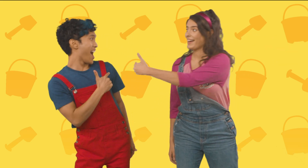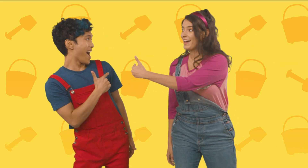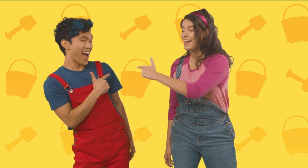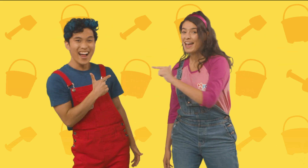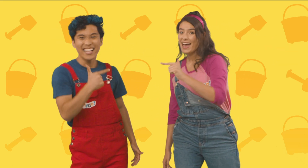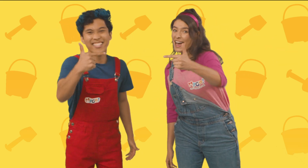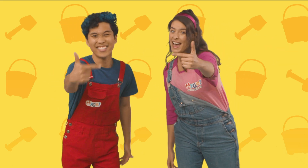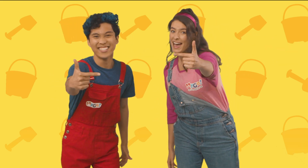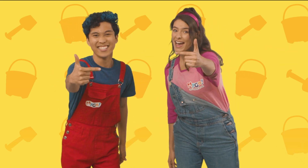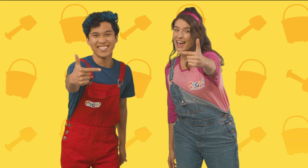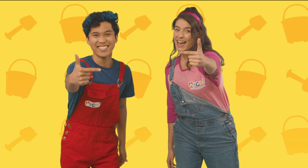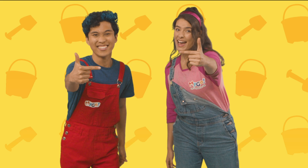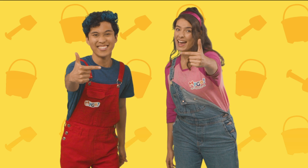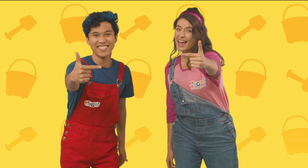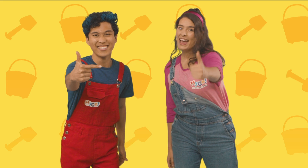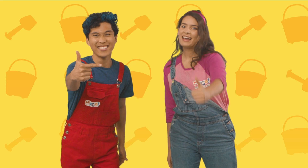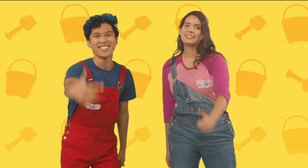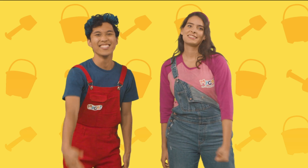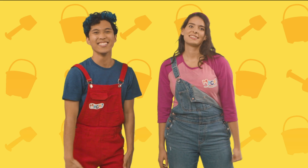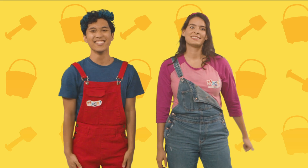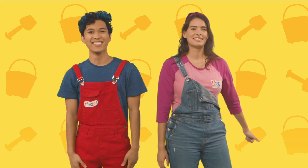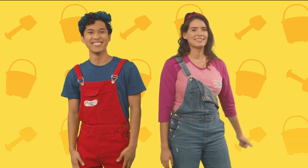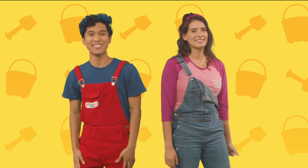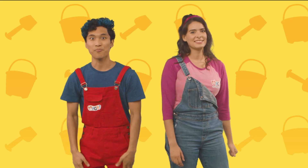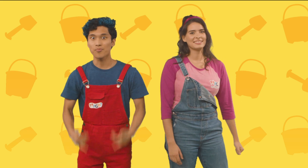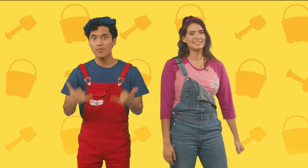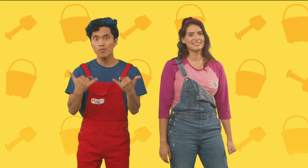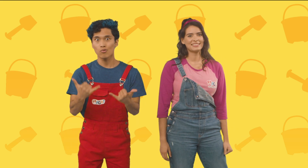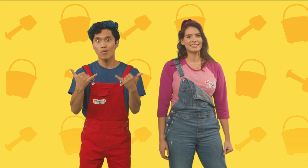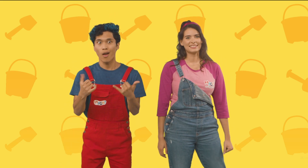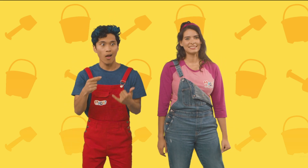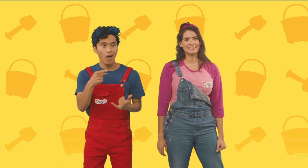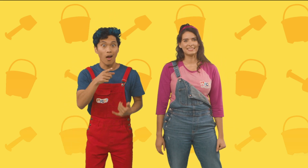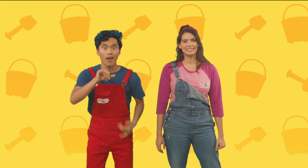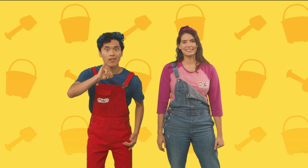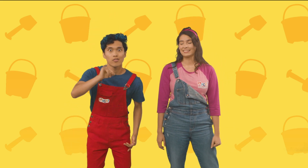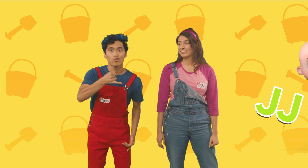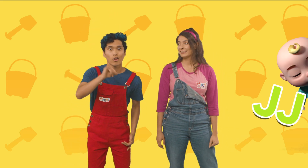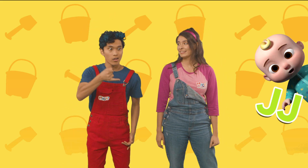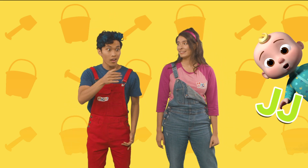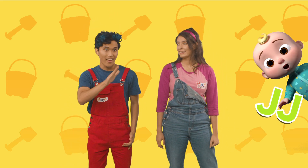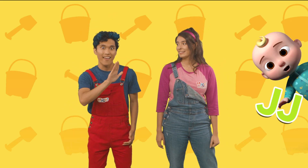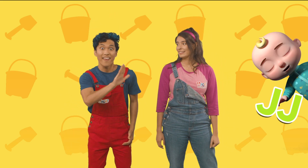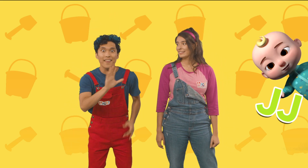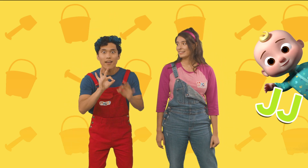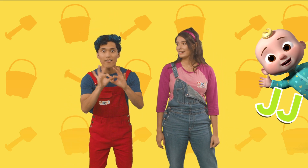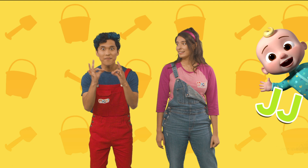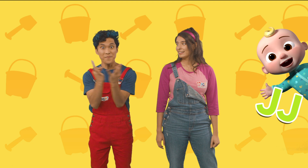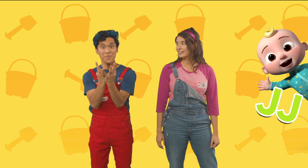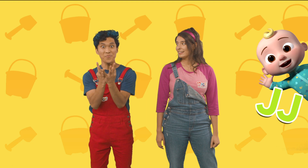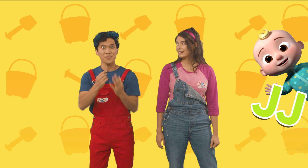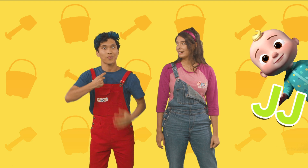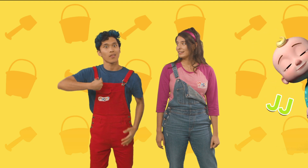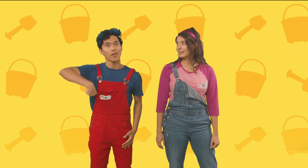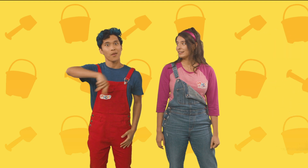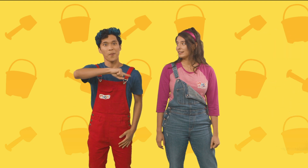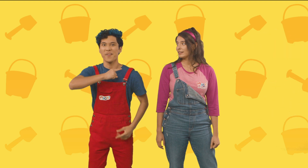are the MyGos. Today, we're gonna sign along with JJ and his family